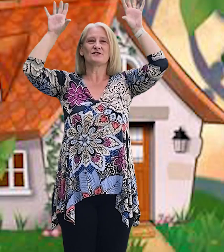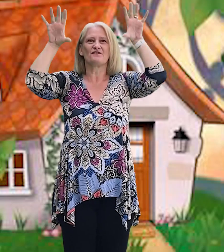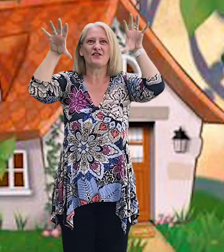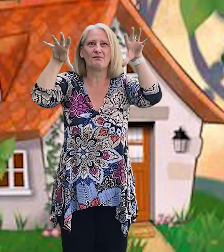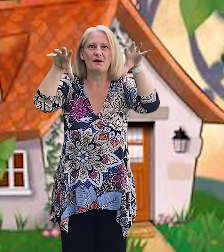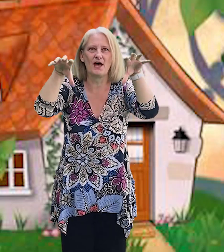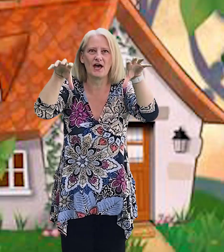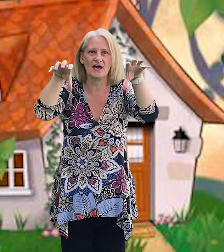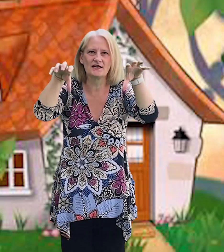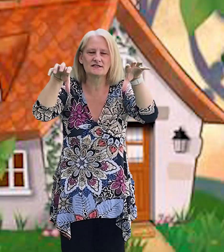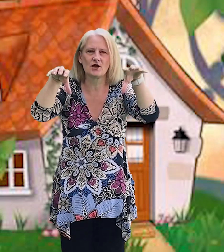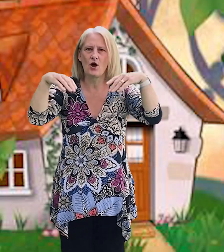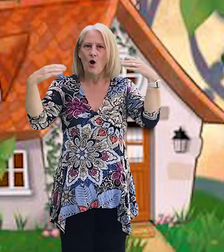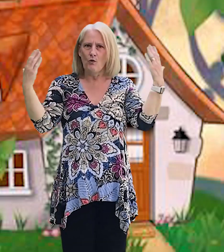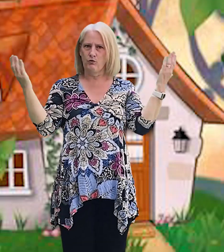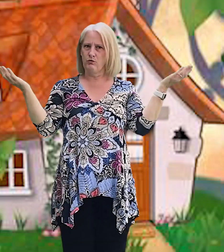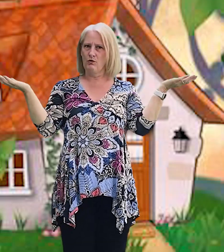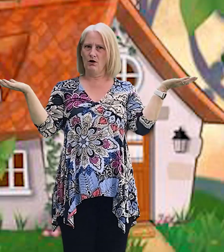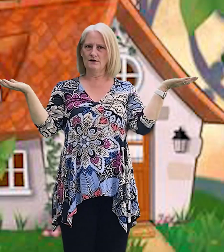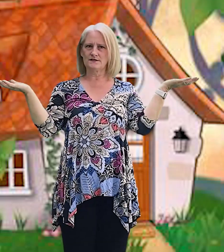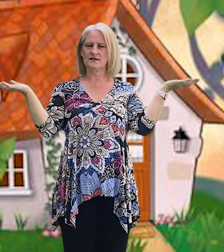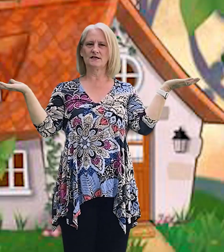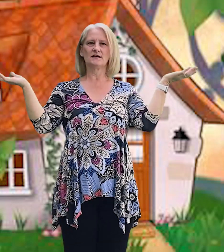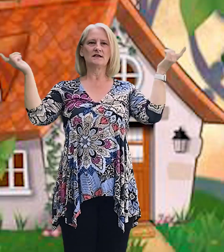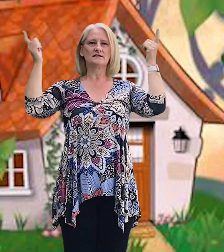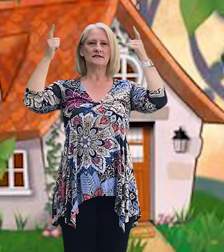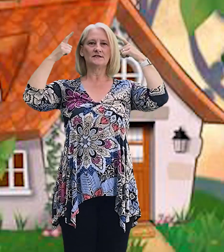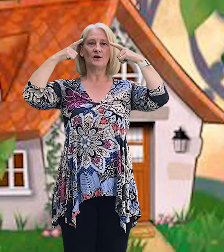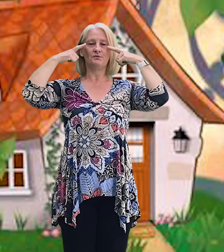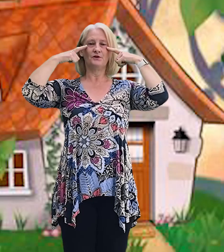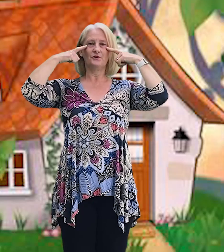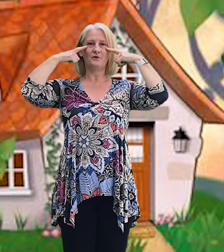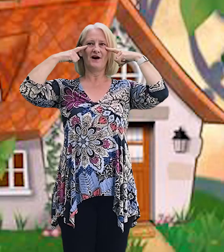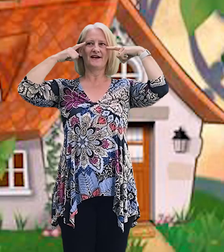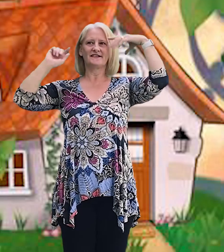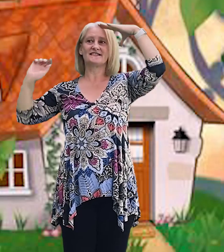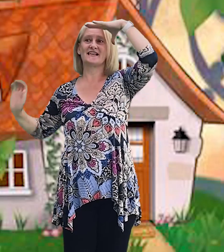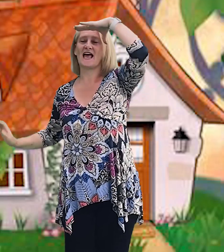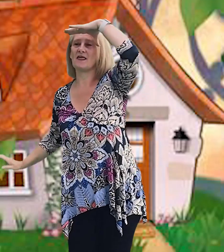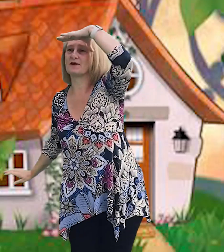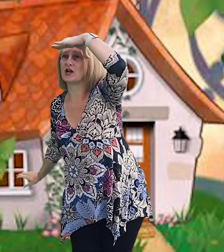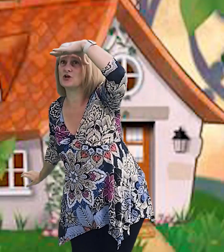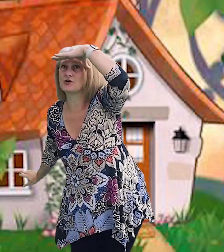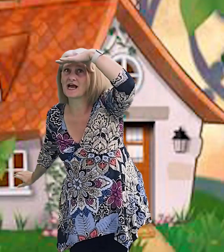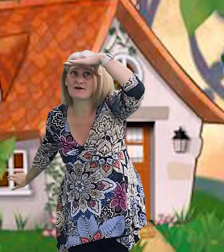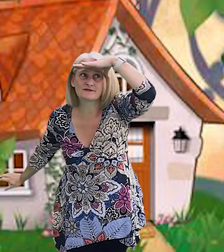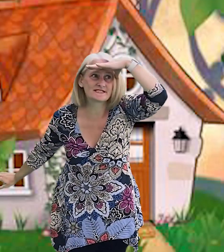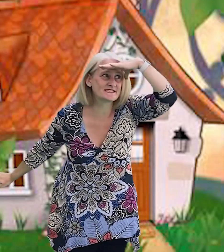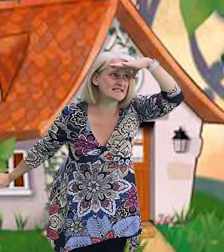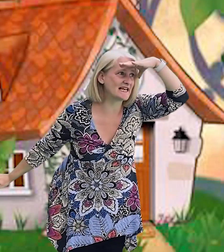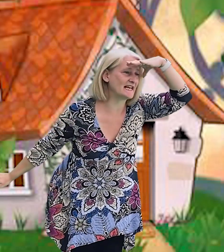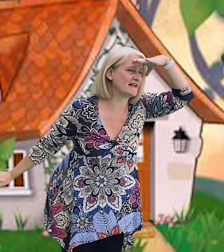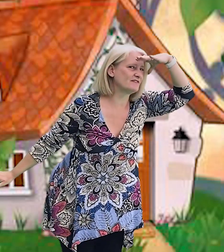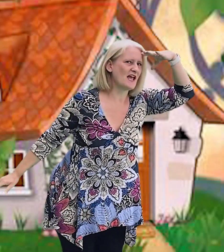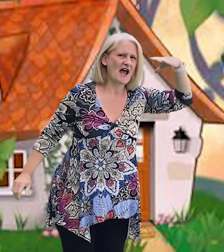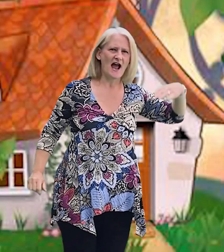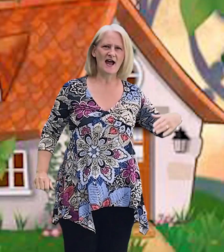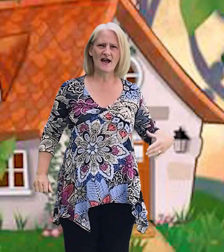of the Bears. What did her blue eyes look out see? And